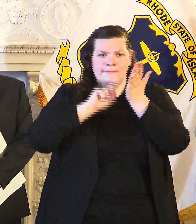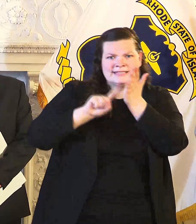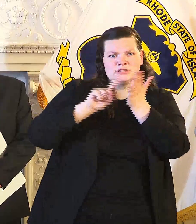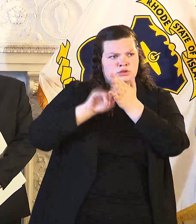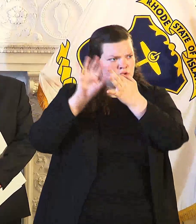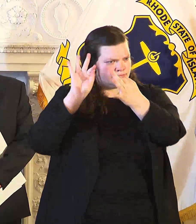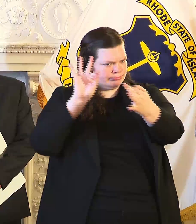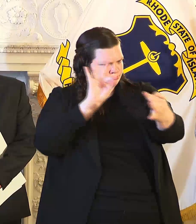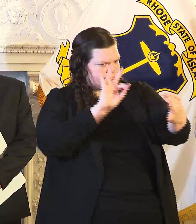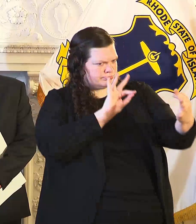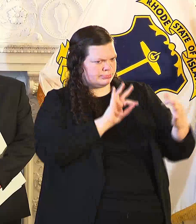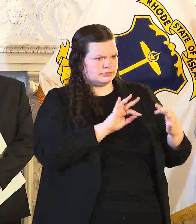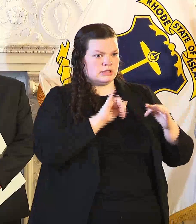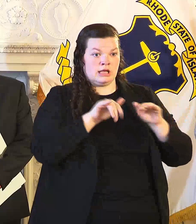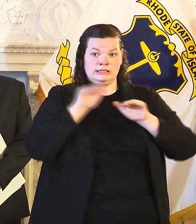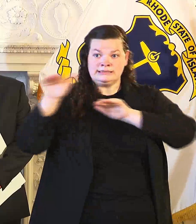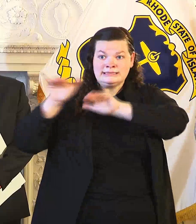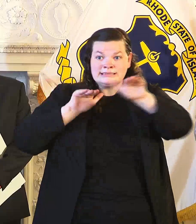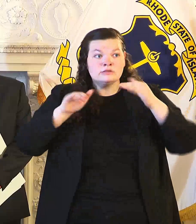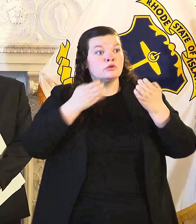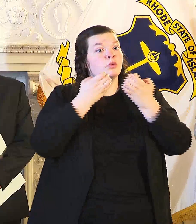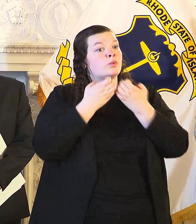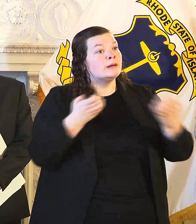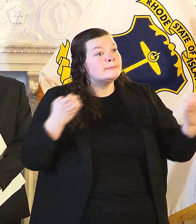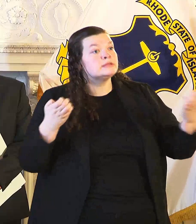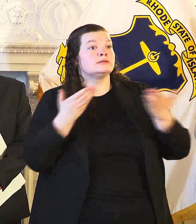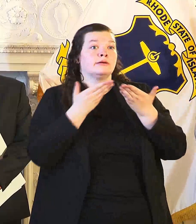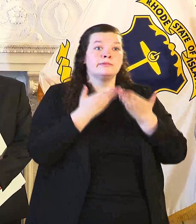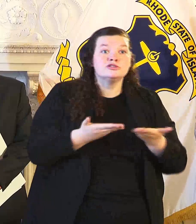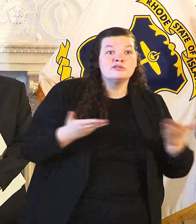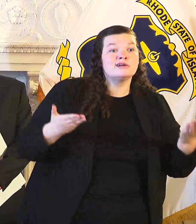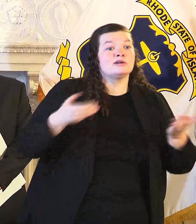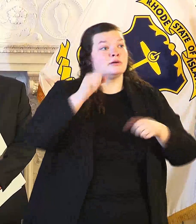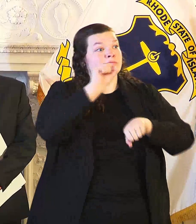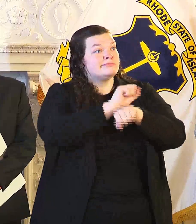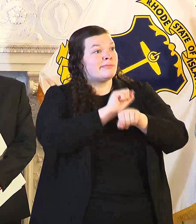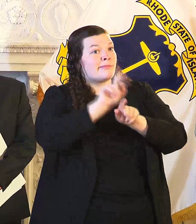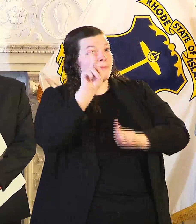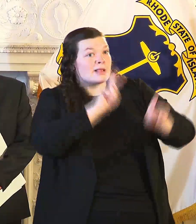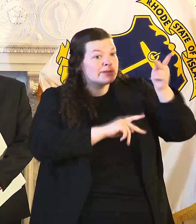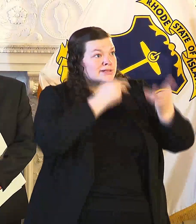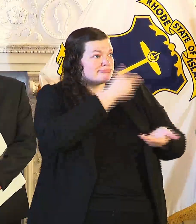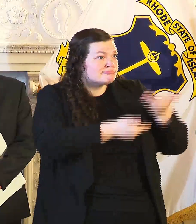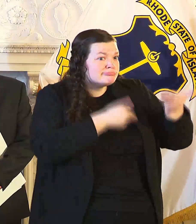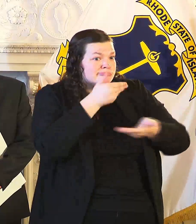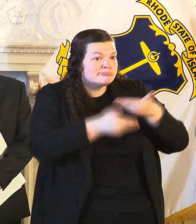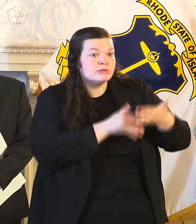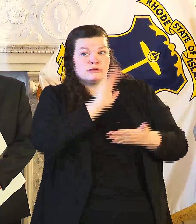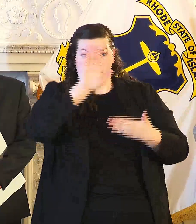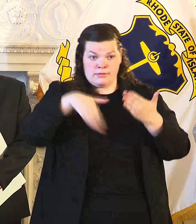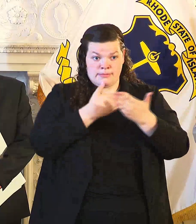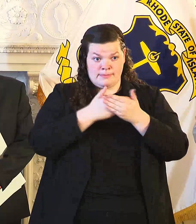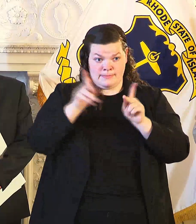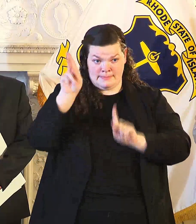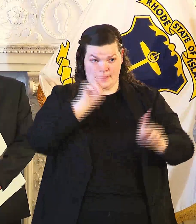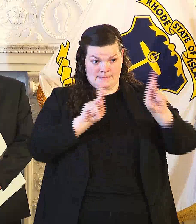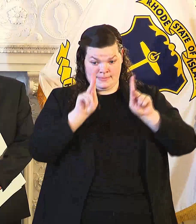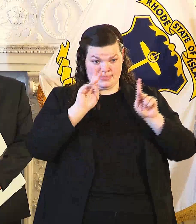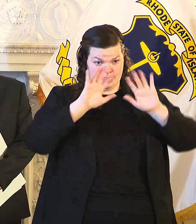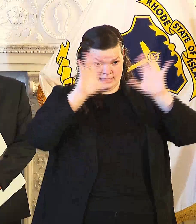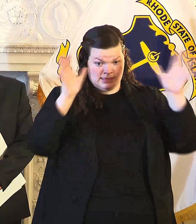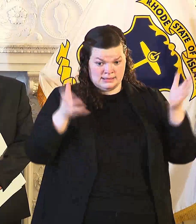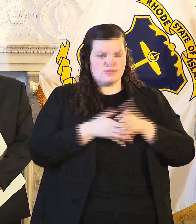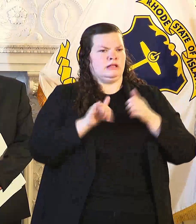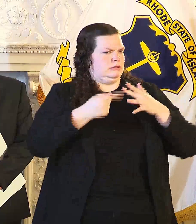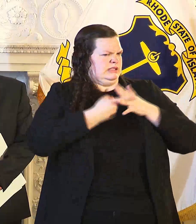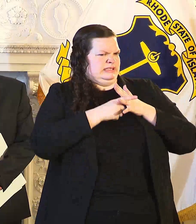and a workforce. And all that's part of the process that goes into the start of construction. Day one, when you see a shovel go into the ground, isn't the beginning of the